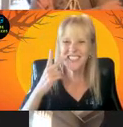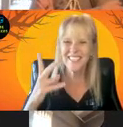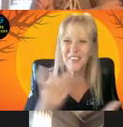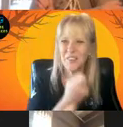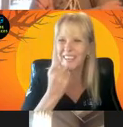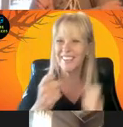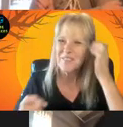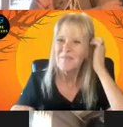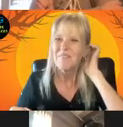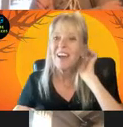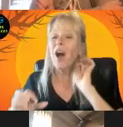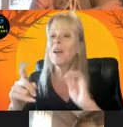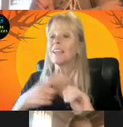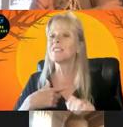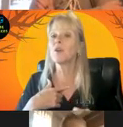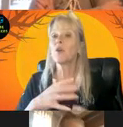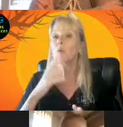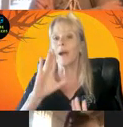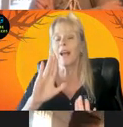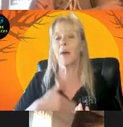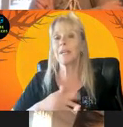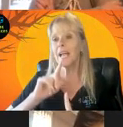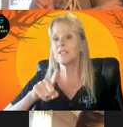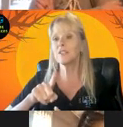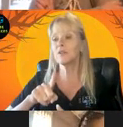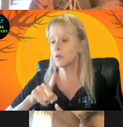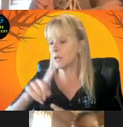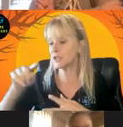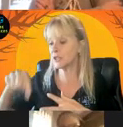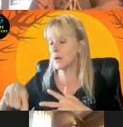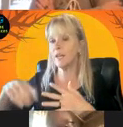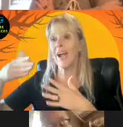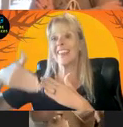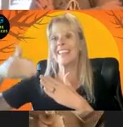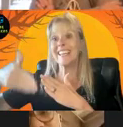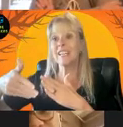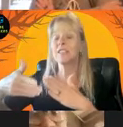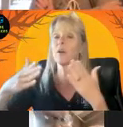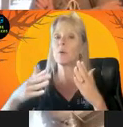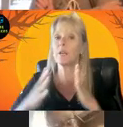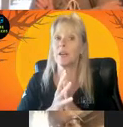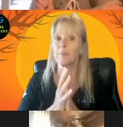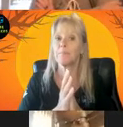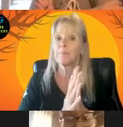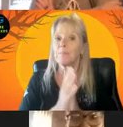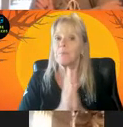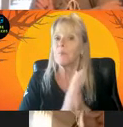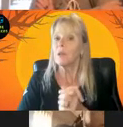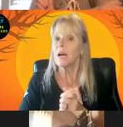We would have seen who won. Okay, so great. I'm going to answer those questions right here at the end, because I want